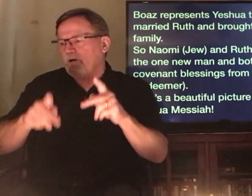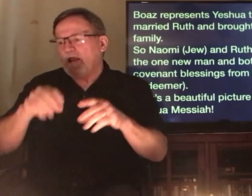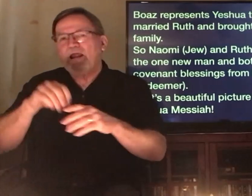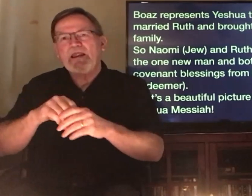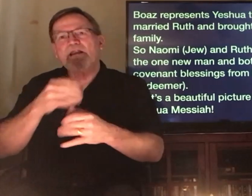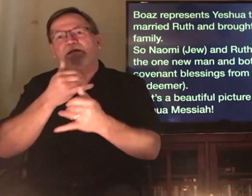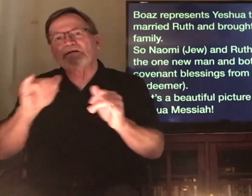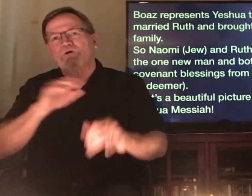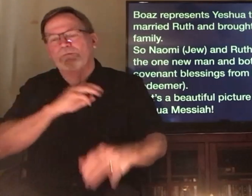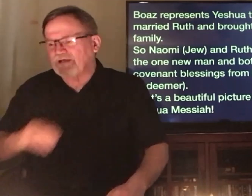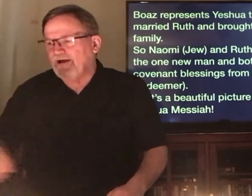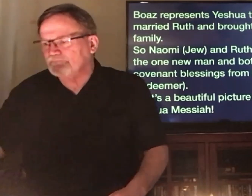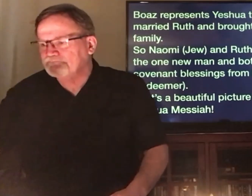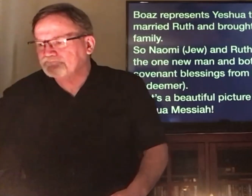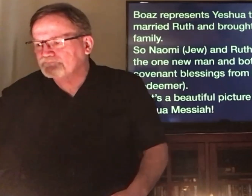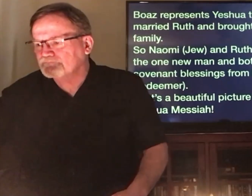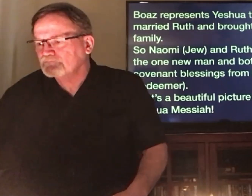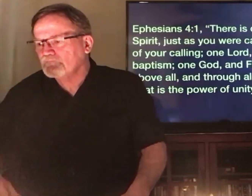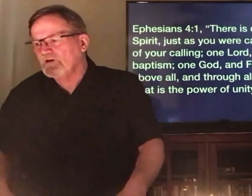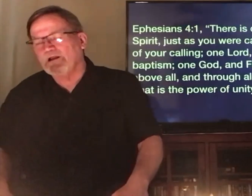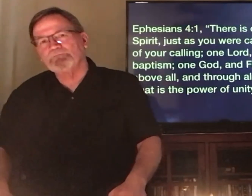Elohim. Yahweh